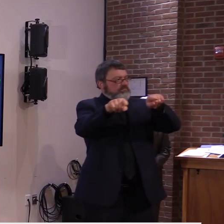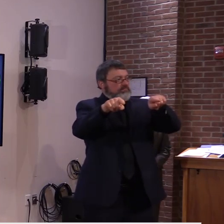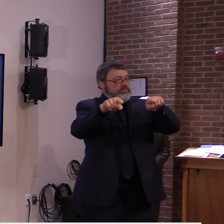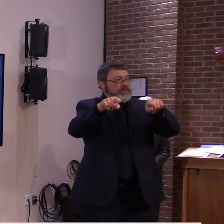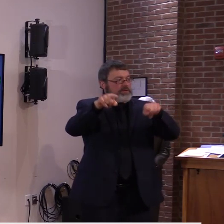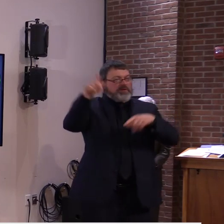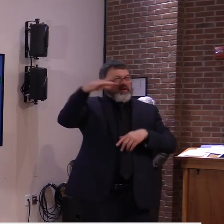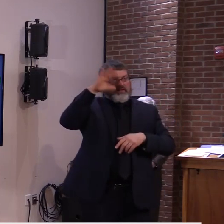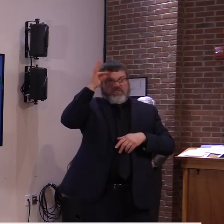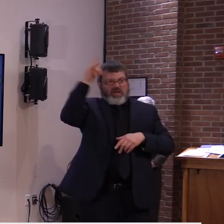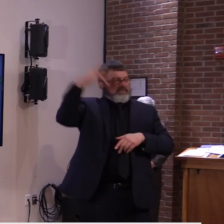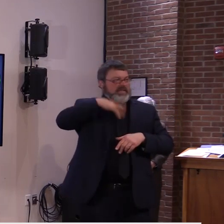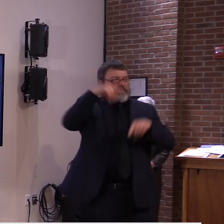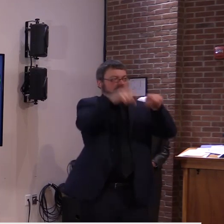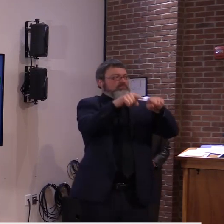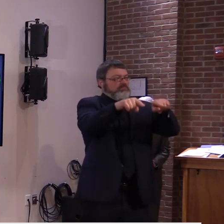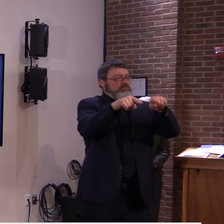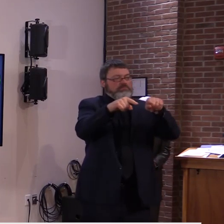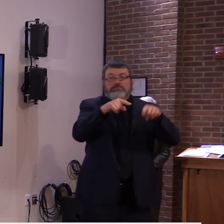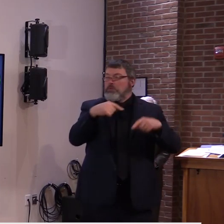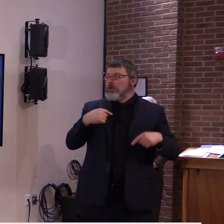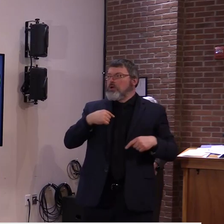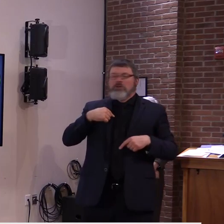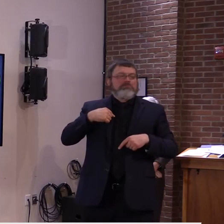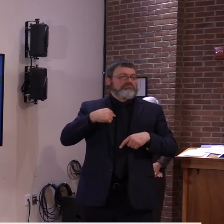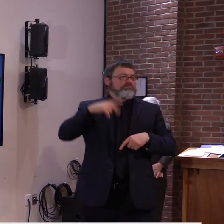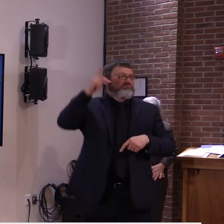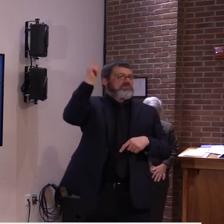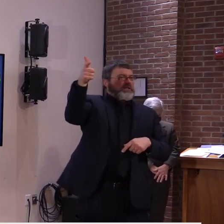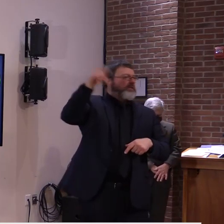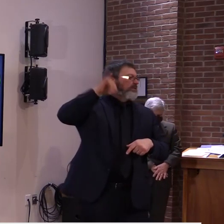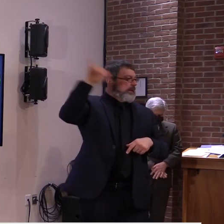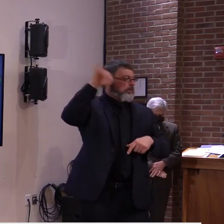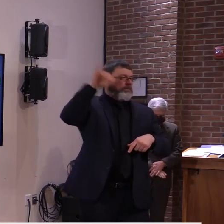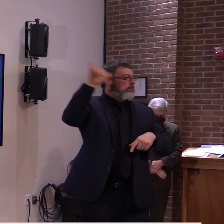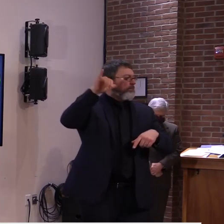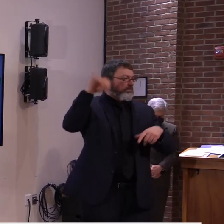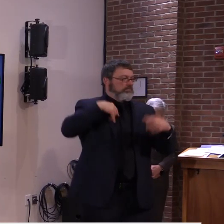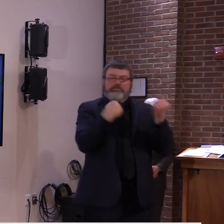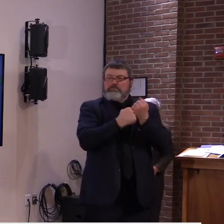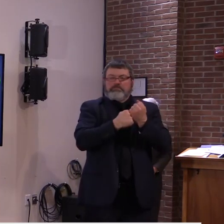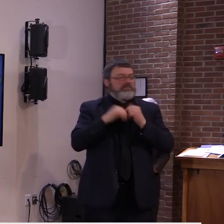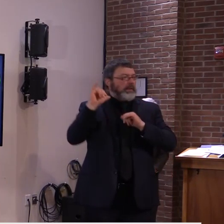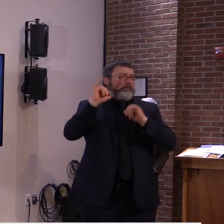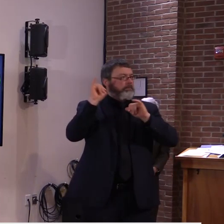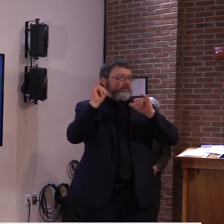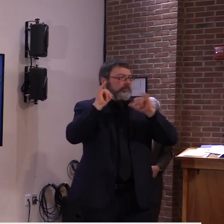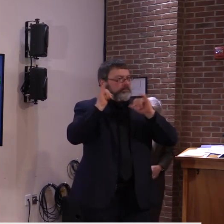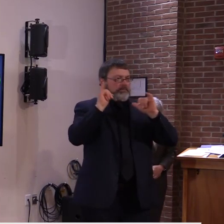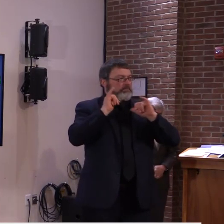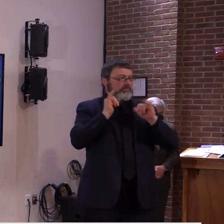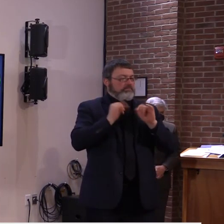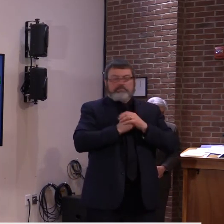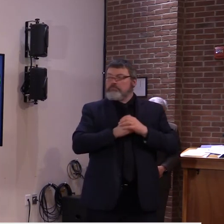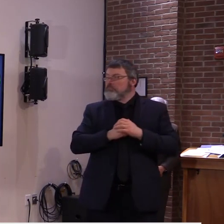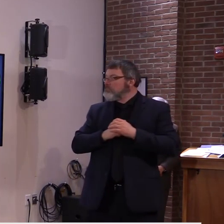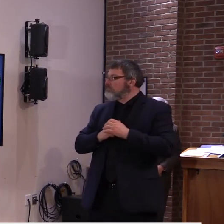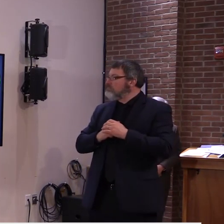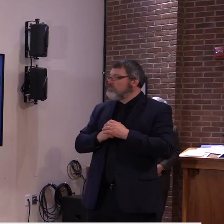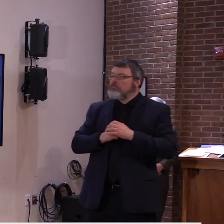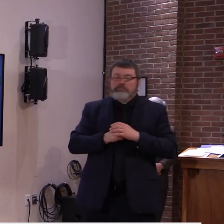Vermont, supported by the data like you just saw on the last slide. And finally, as Secretary